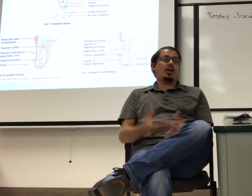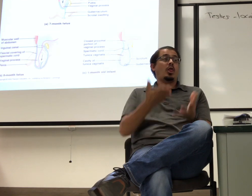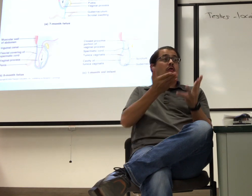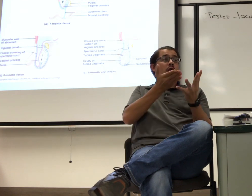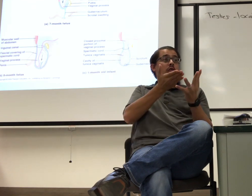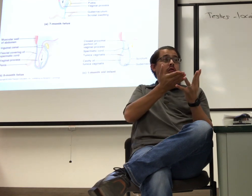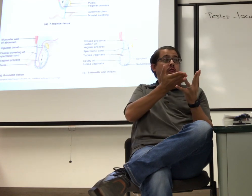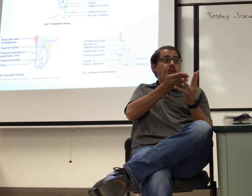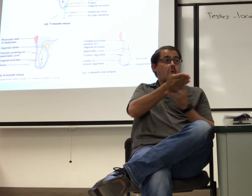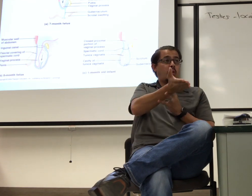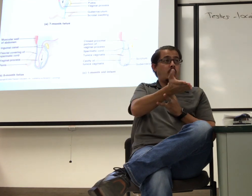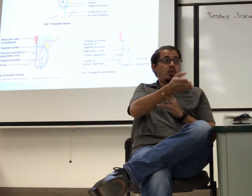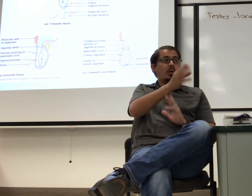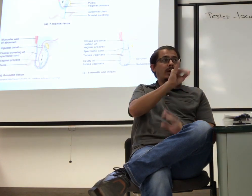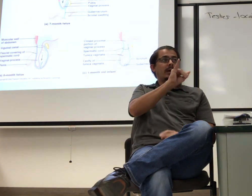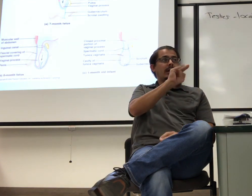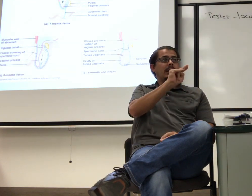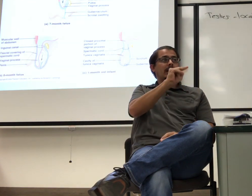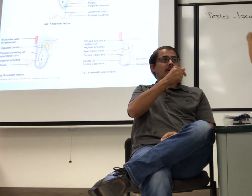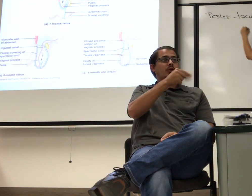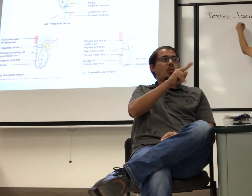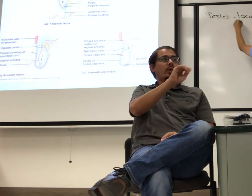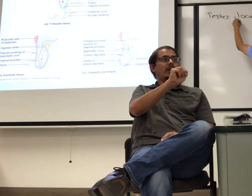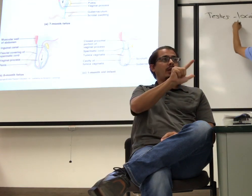the inguinal canal